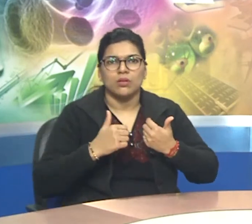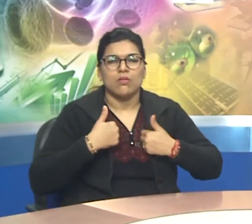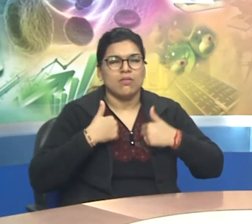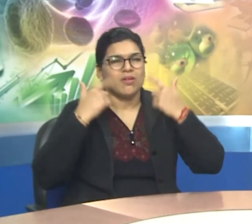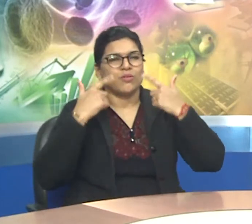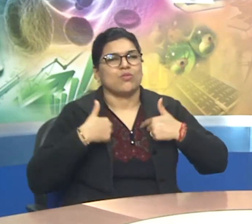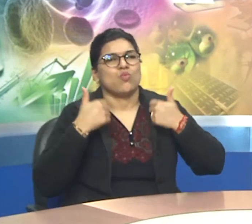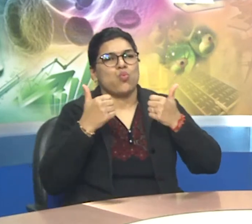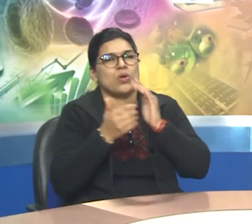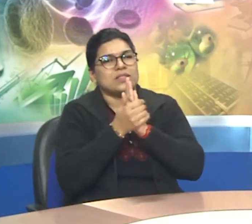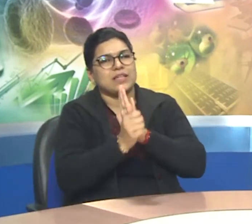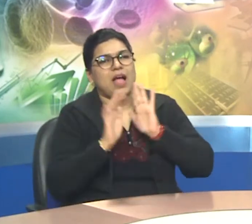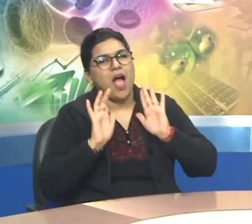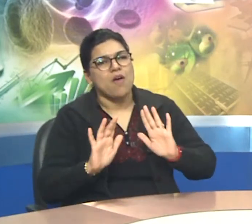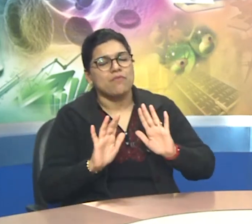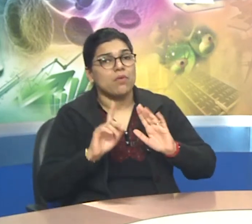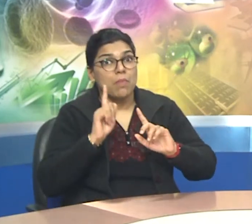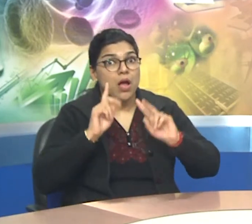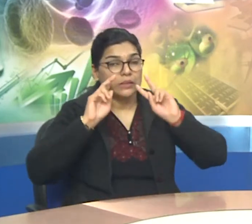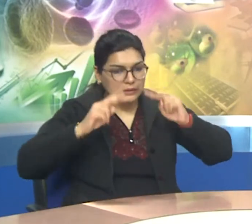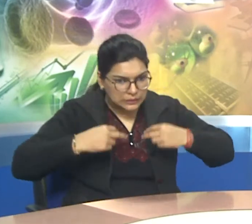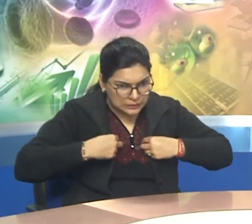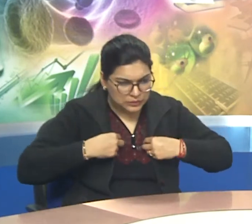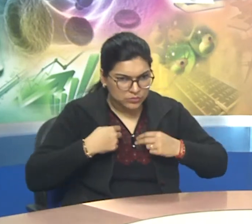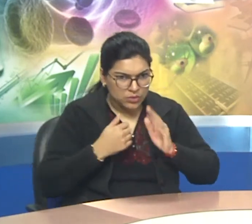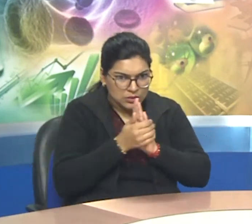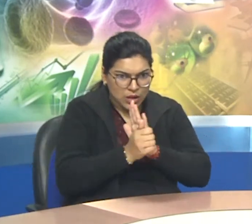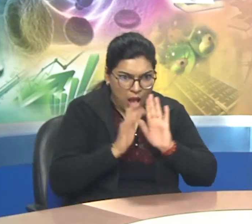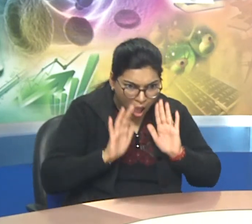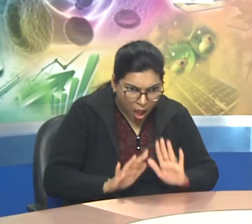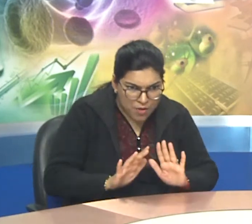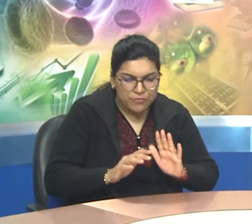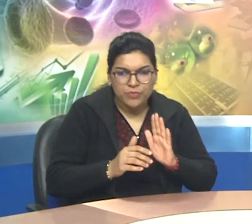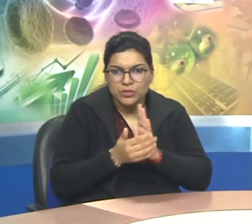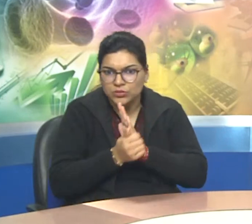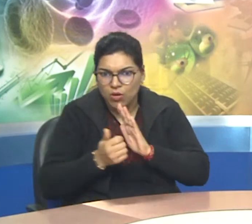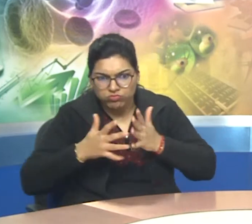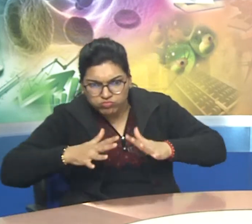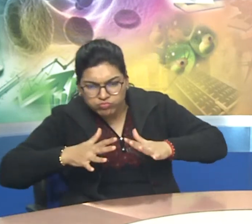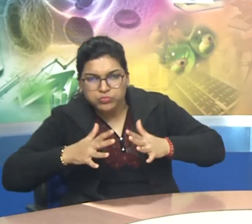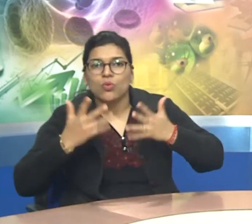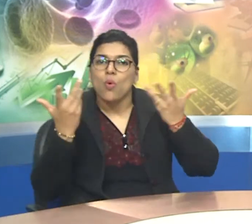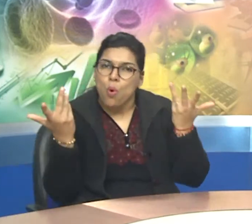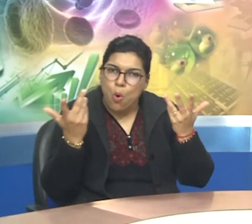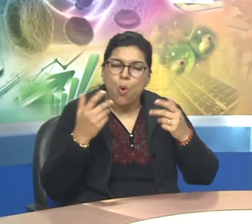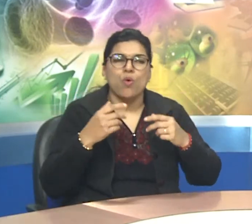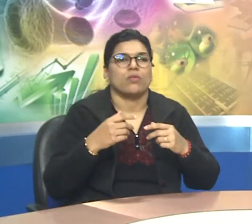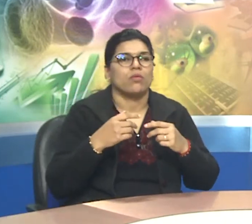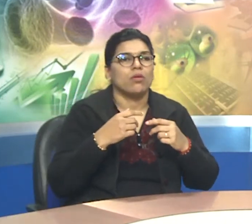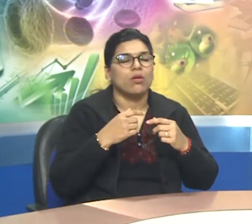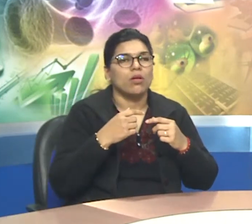It is the own reflection or the own